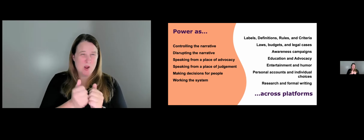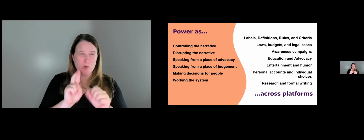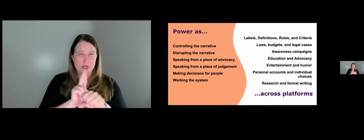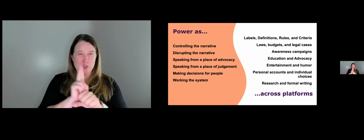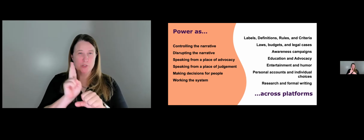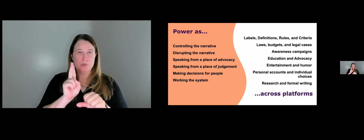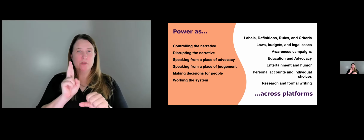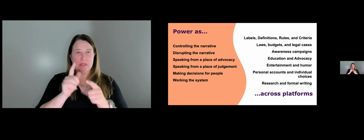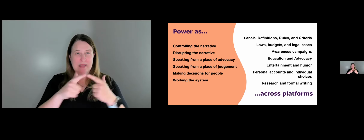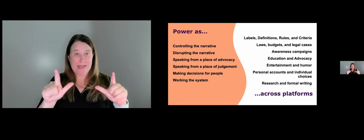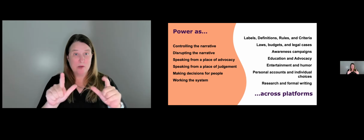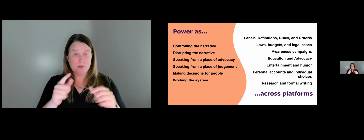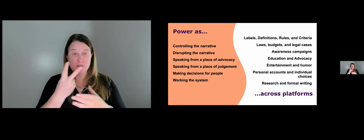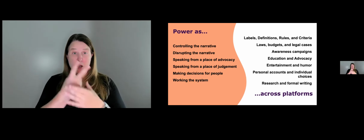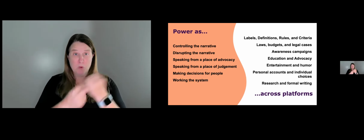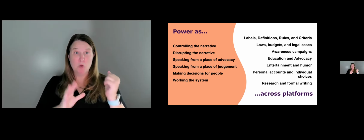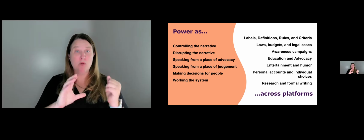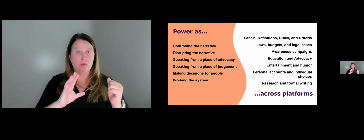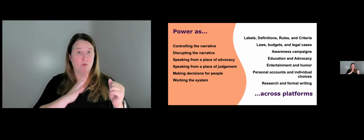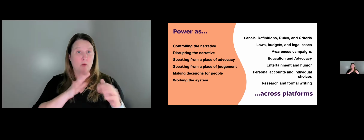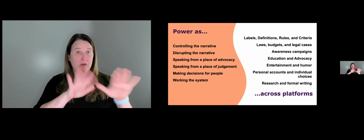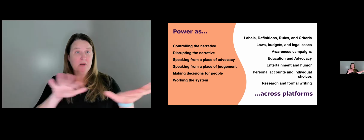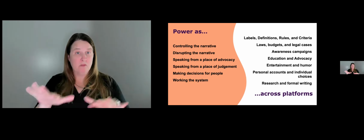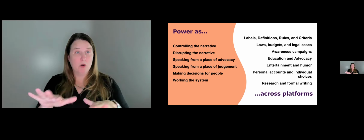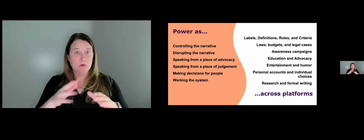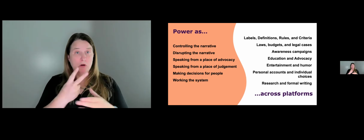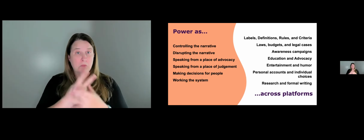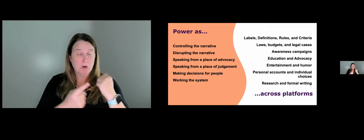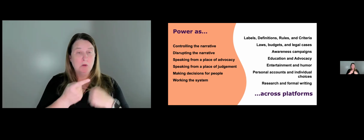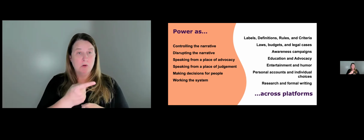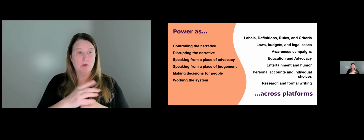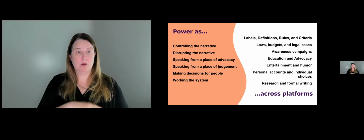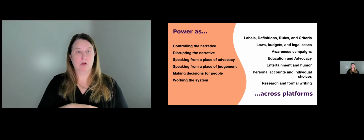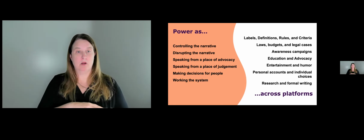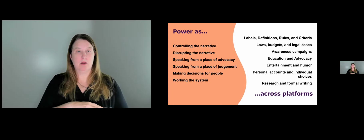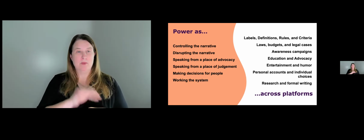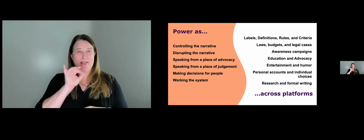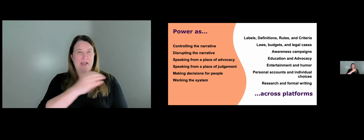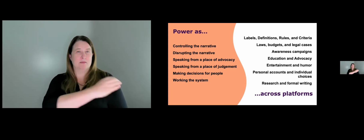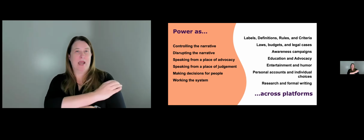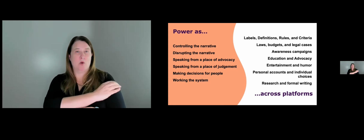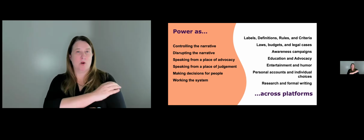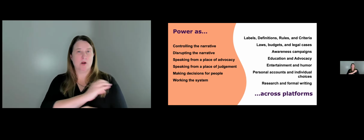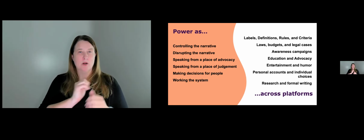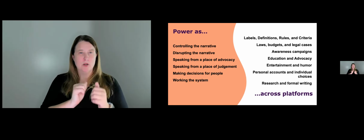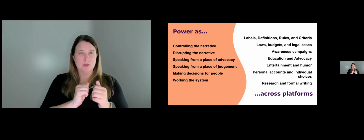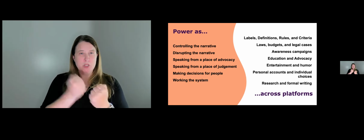Advocacy. Often, how we use language, both formal and informal